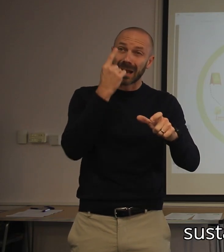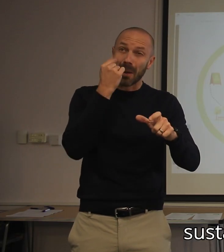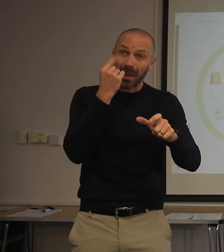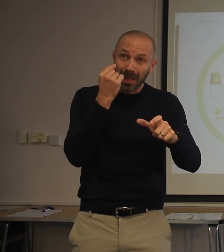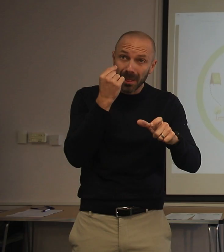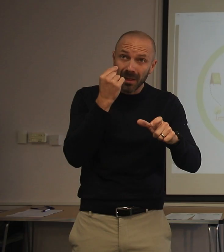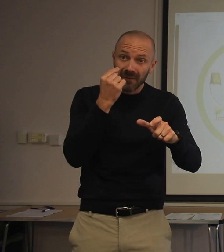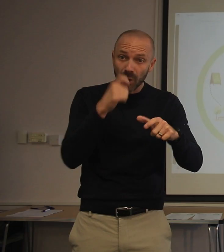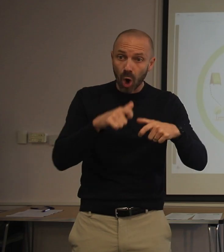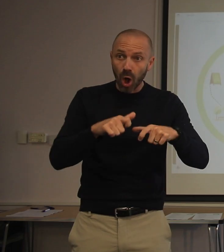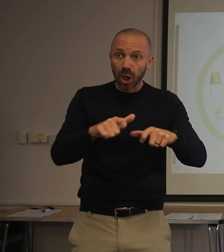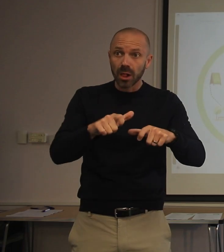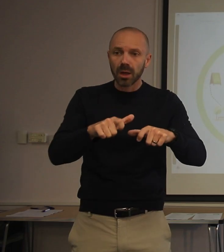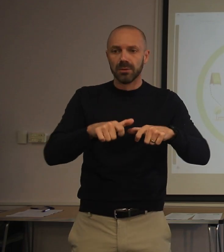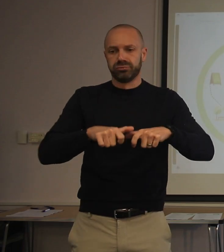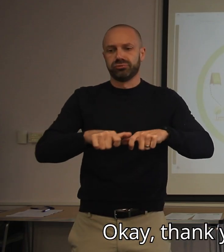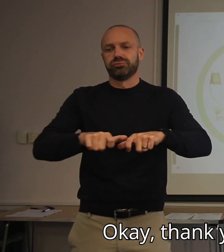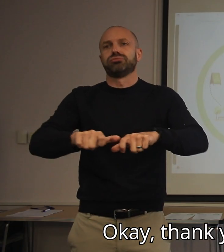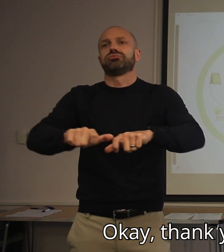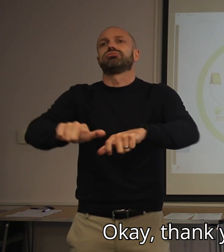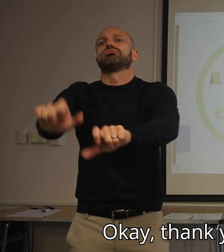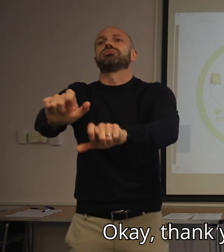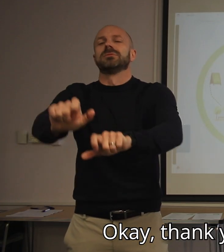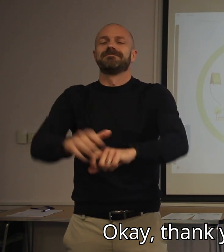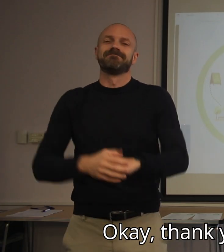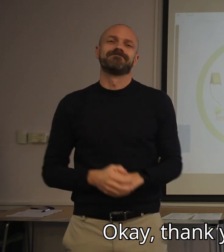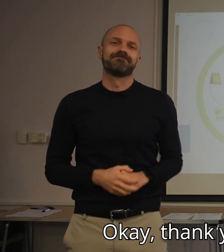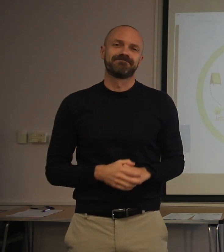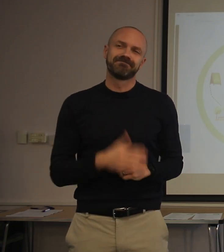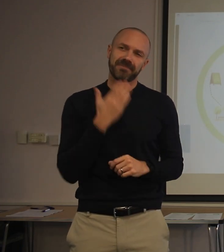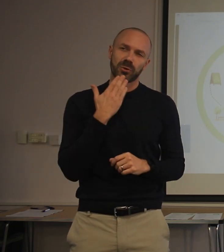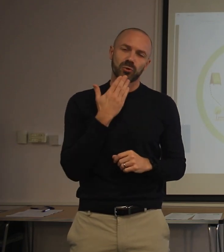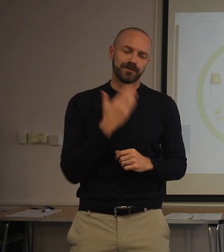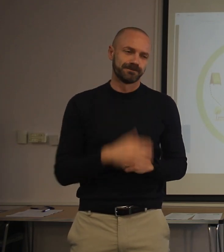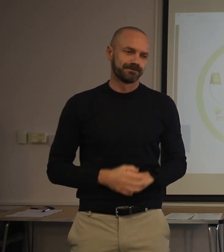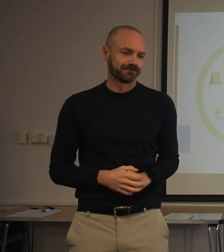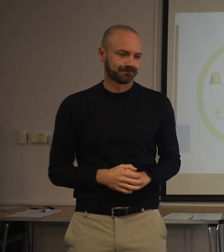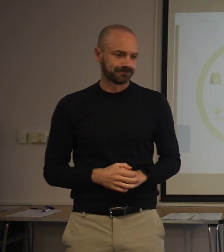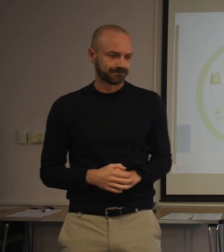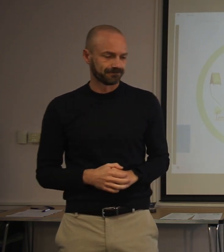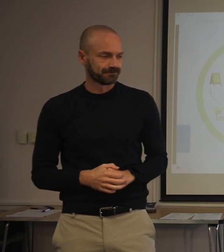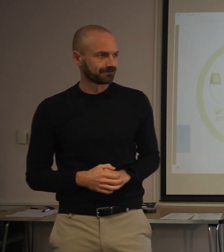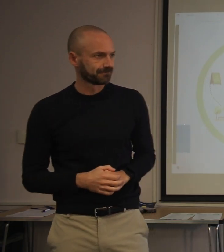all time. Okay, thank you. Thank you for listening.